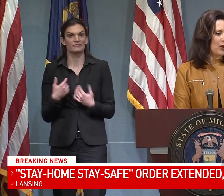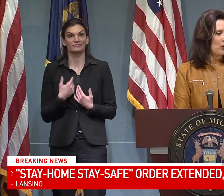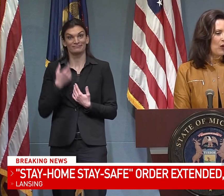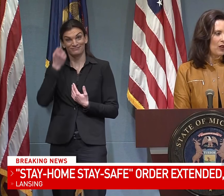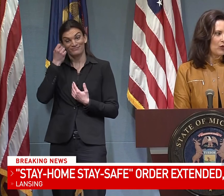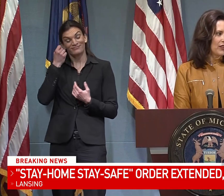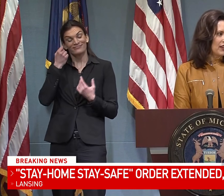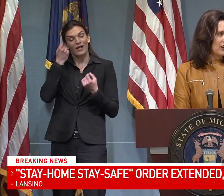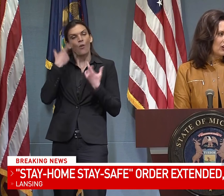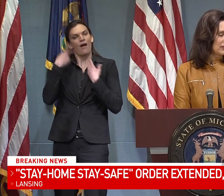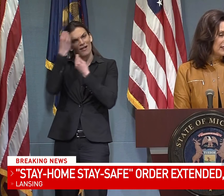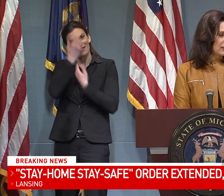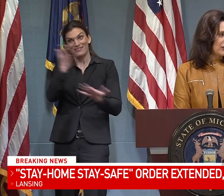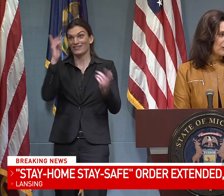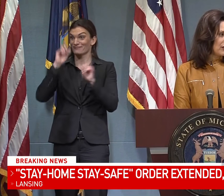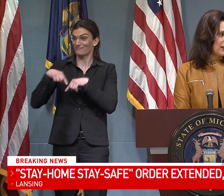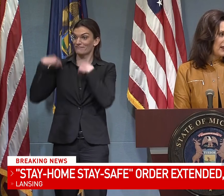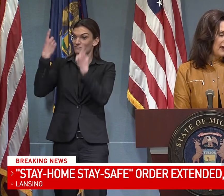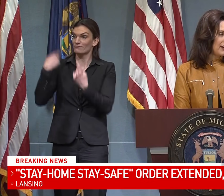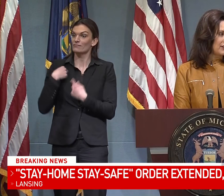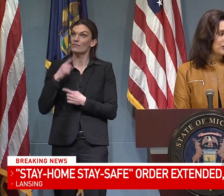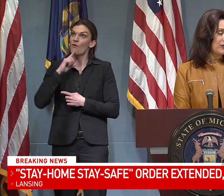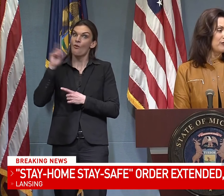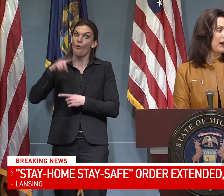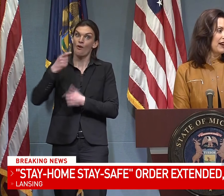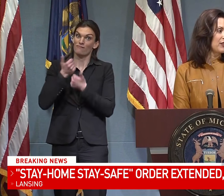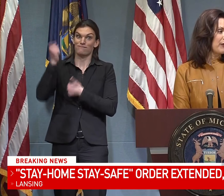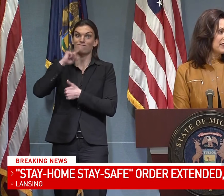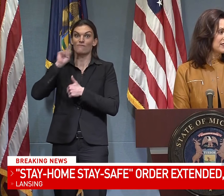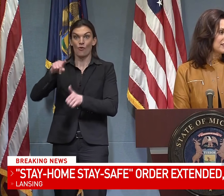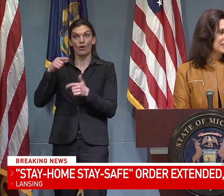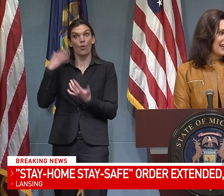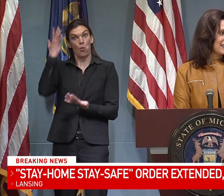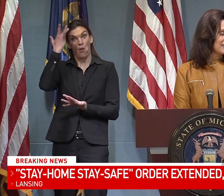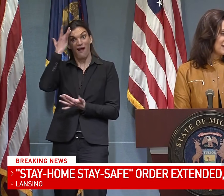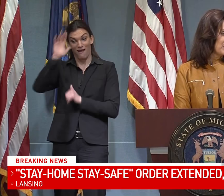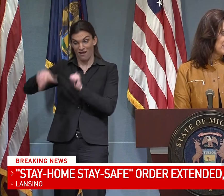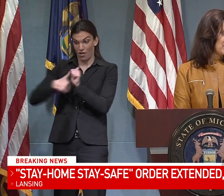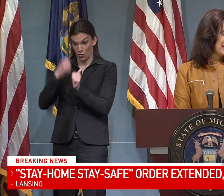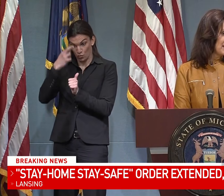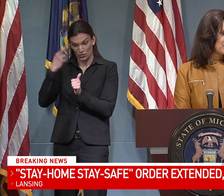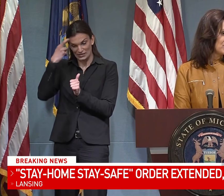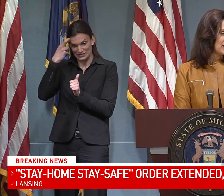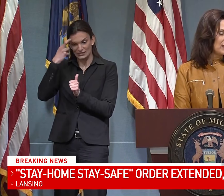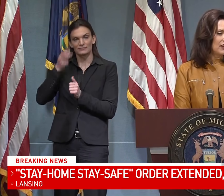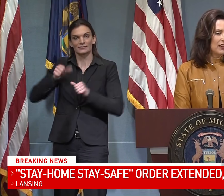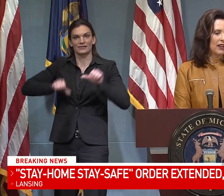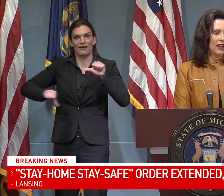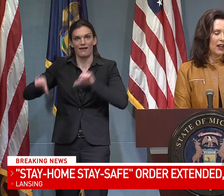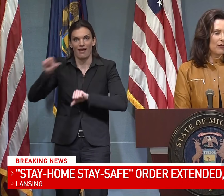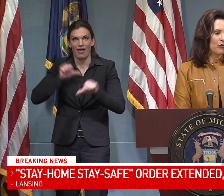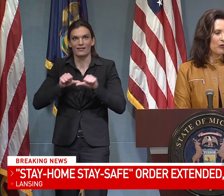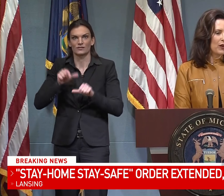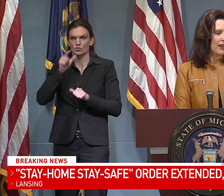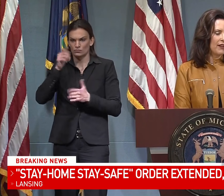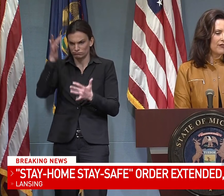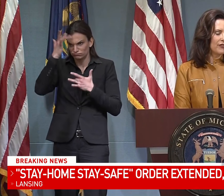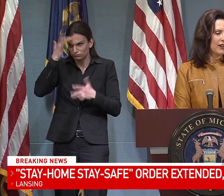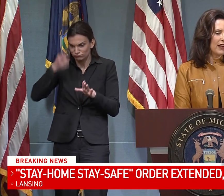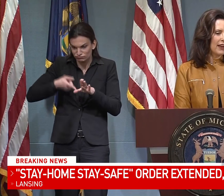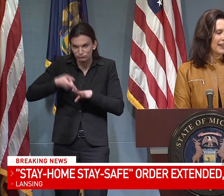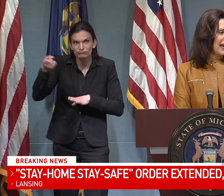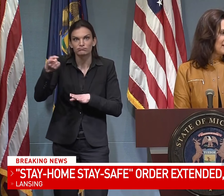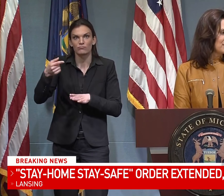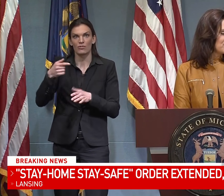think, been well within our legal authority and driven by the best science and epidemiology. We